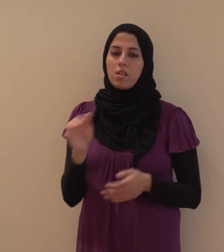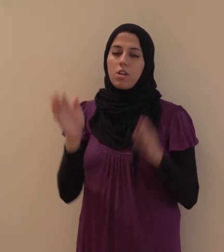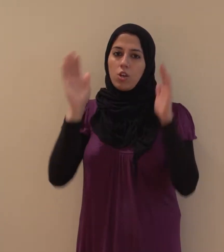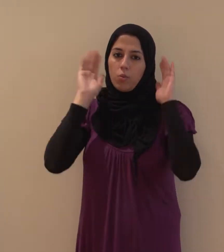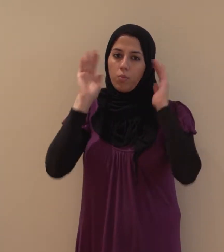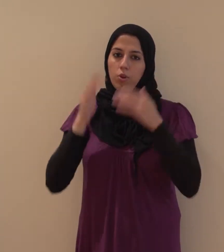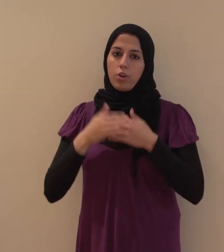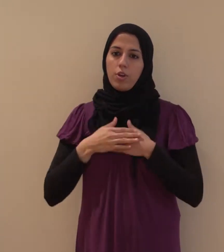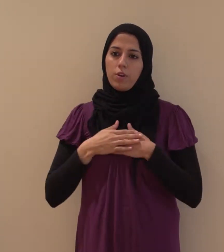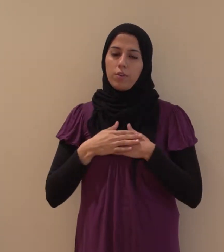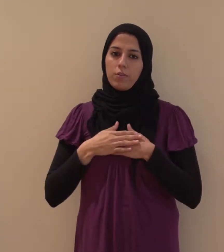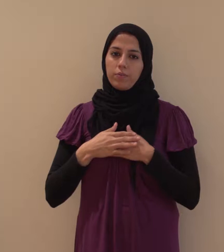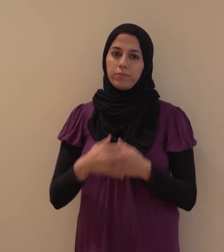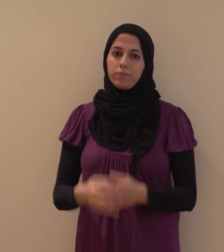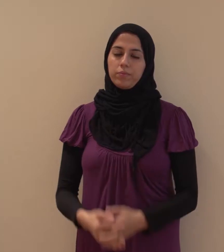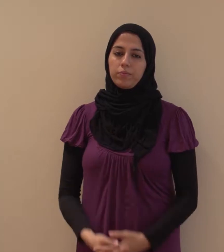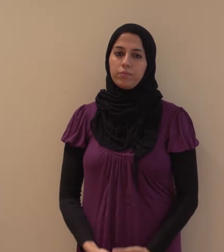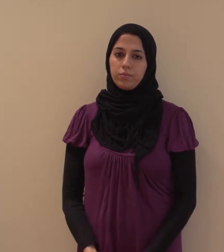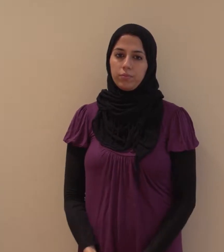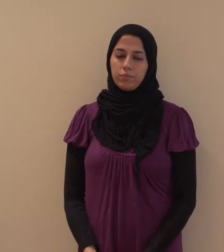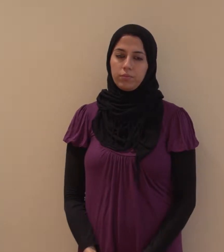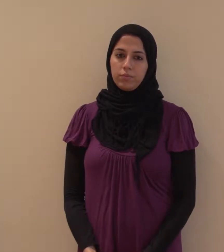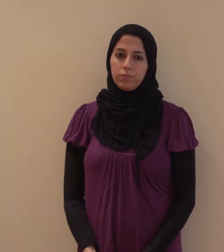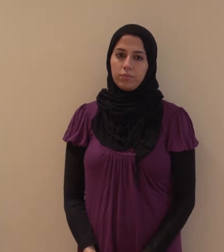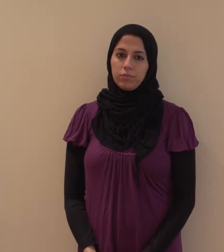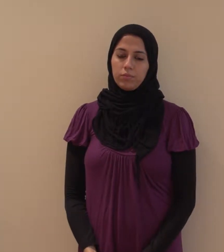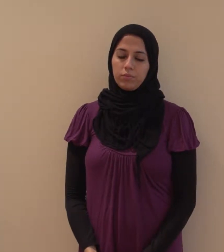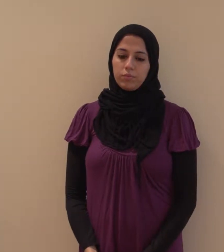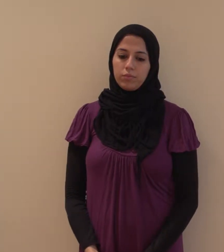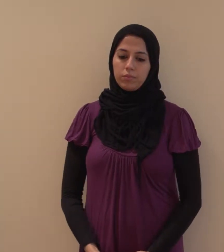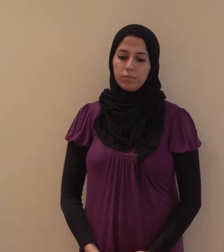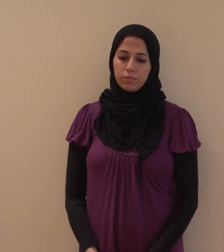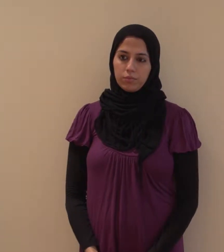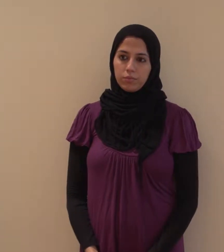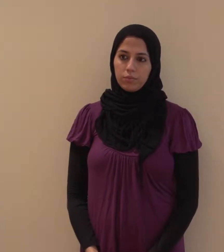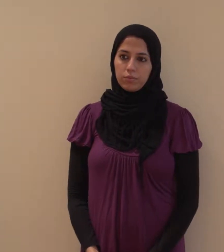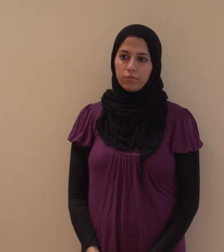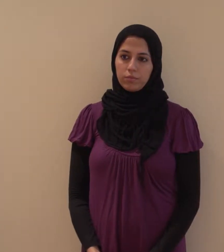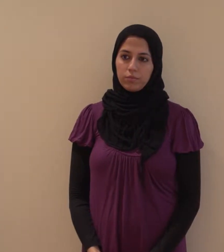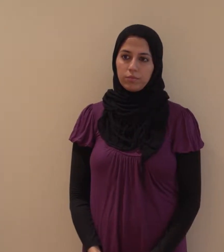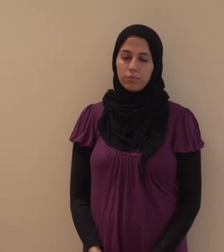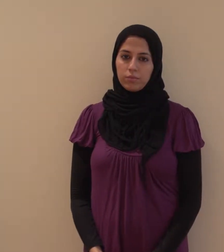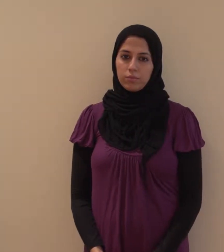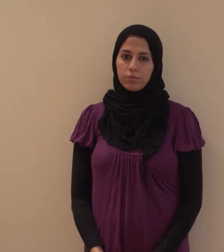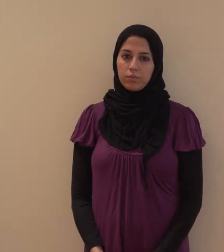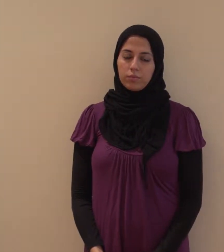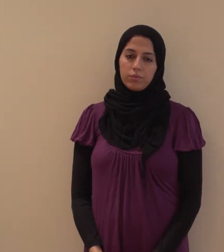Inshallah, there are some advices for all of us for the mid of Ramadan.